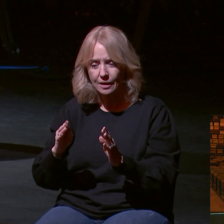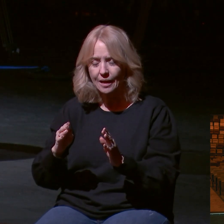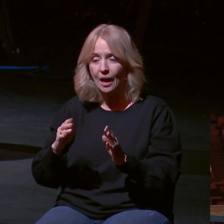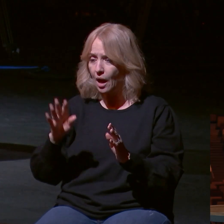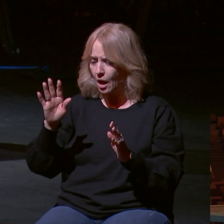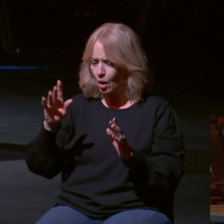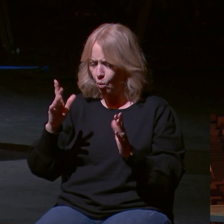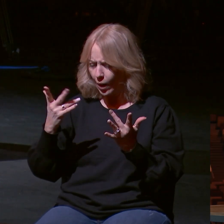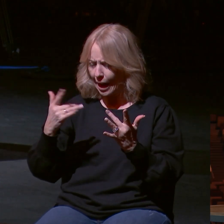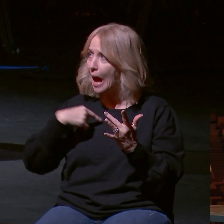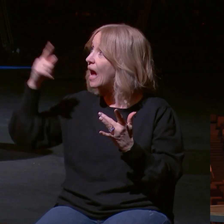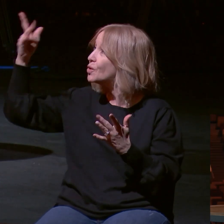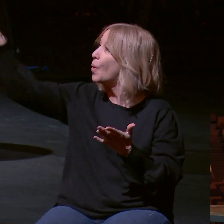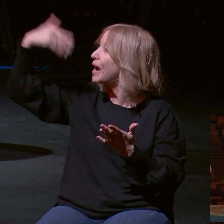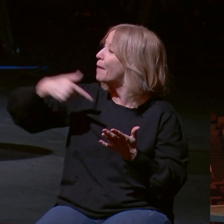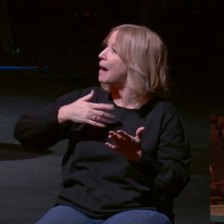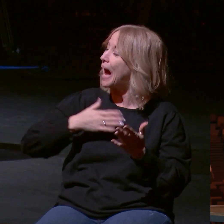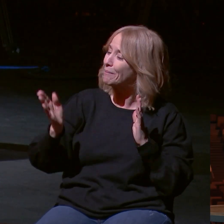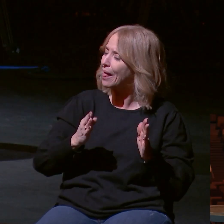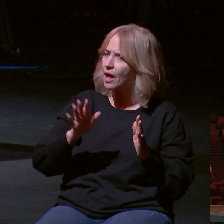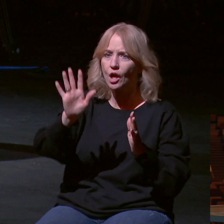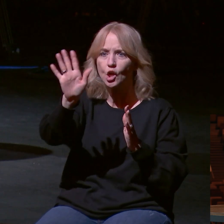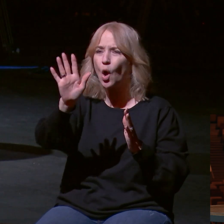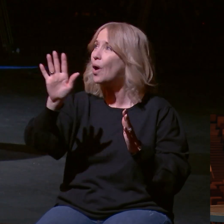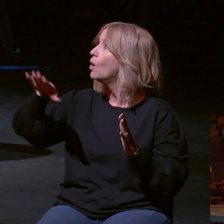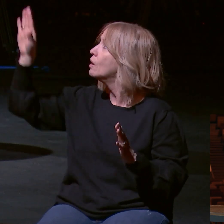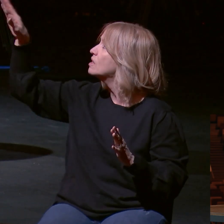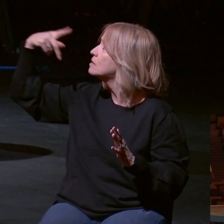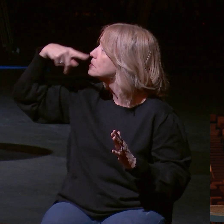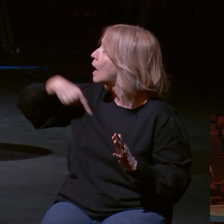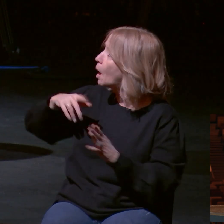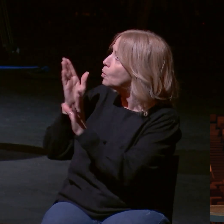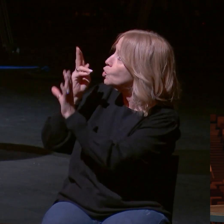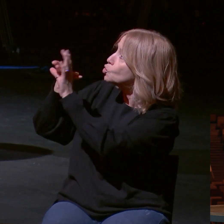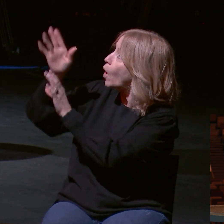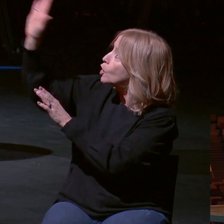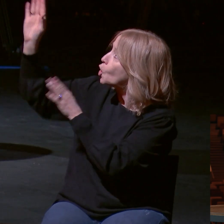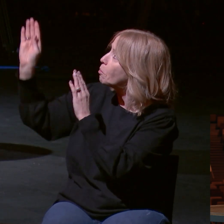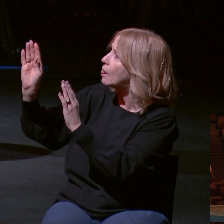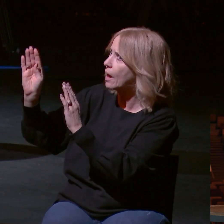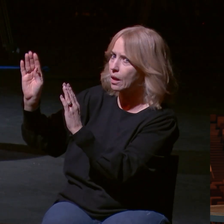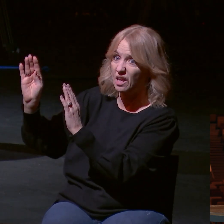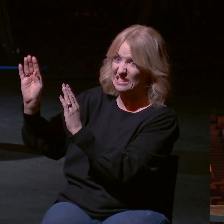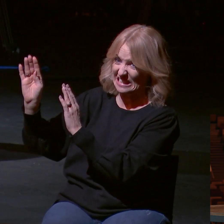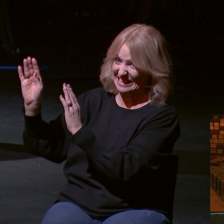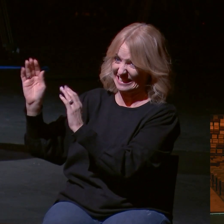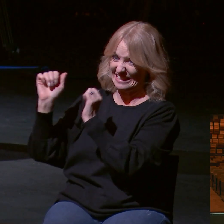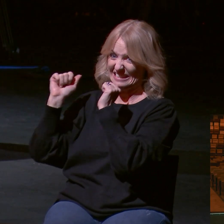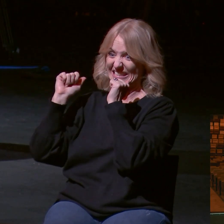this year. That's a very scary prayer to pray because it very well may lead you to have to scrap your own